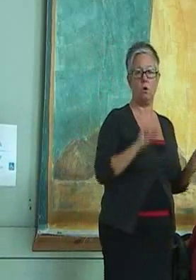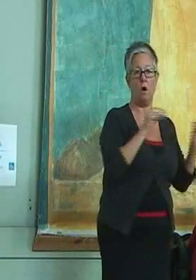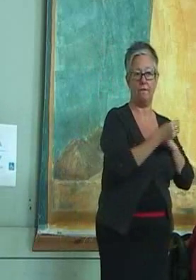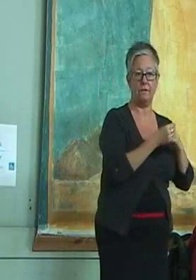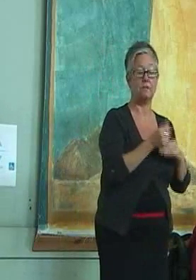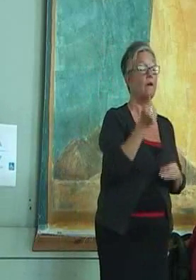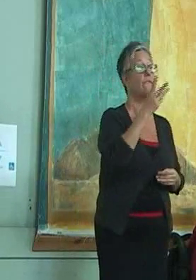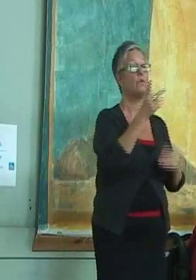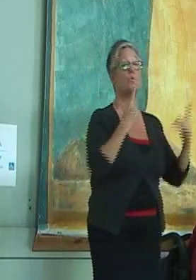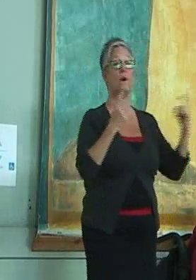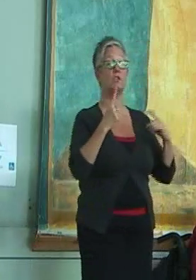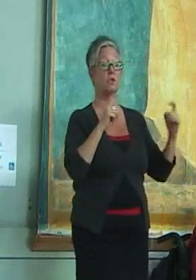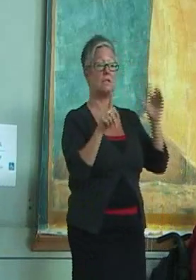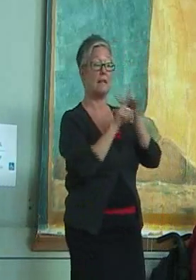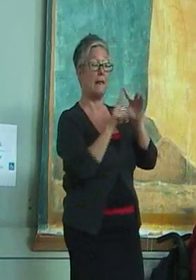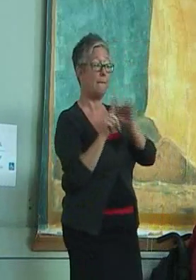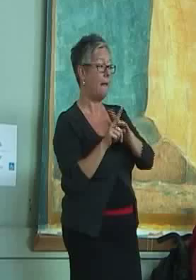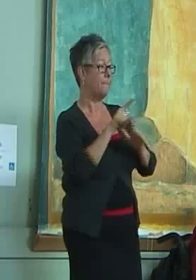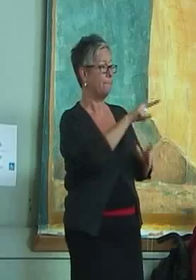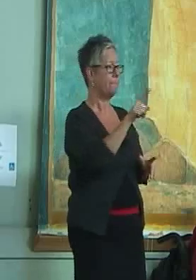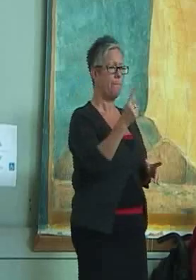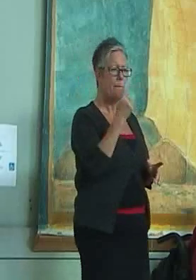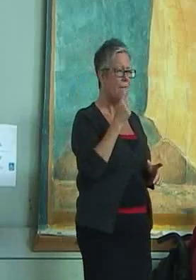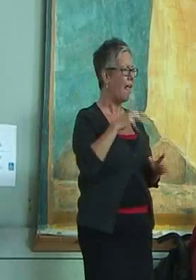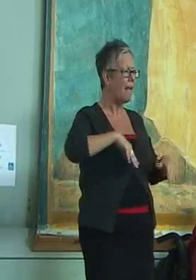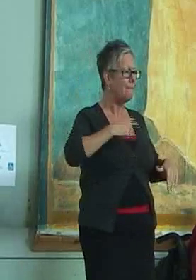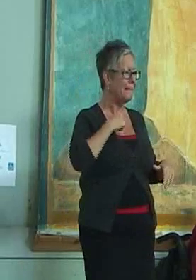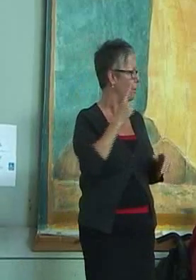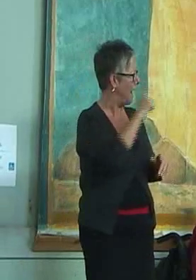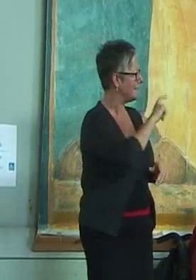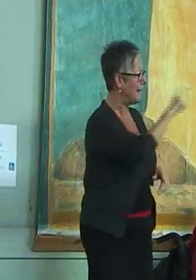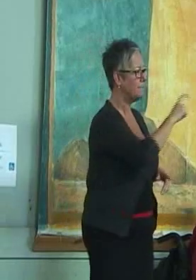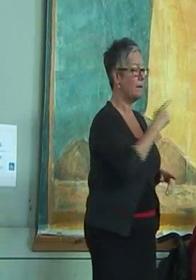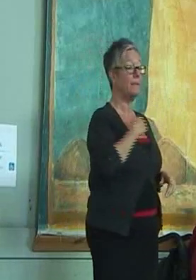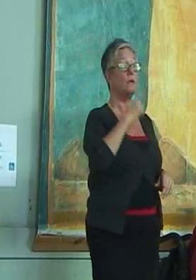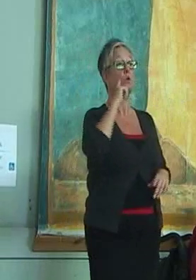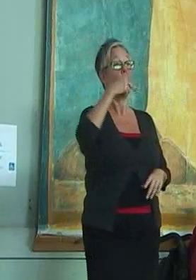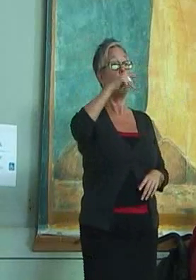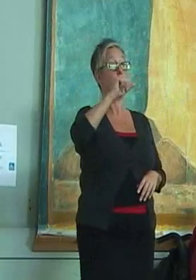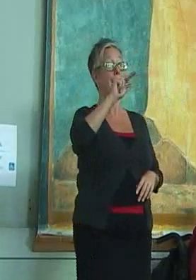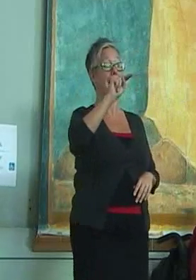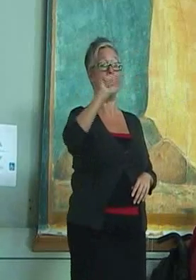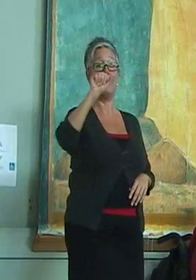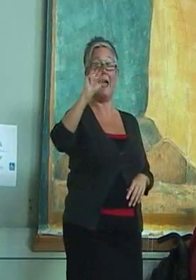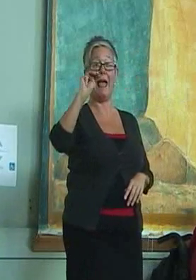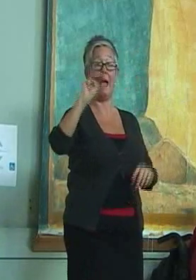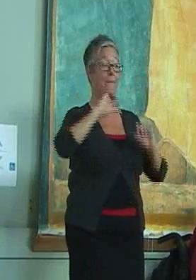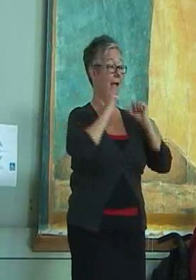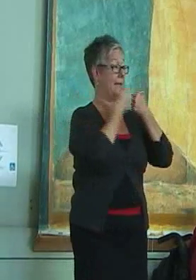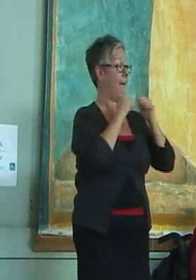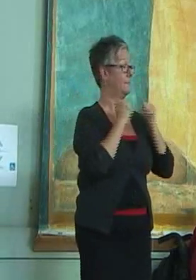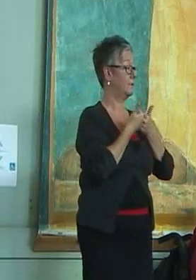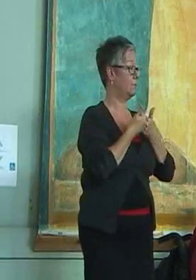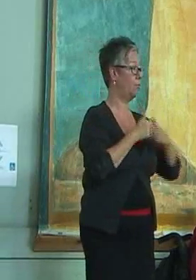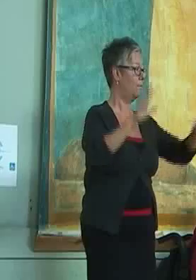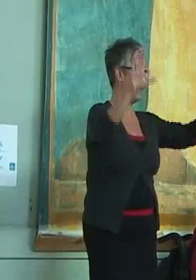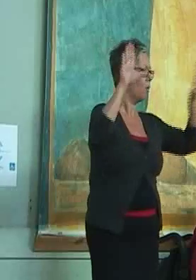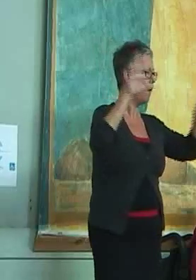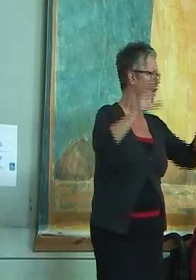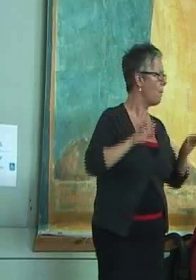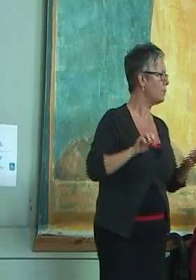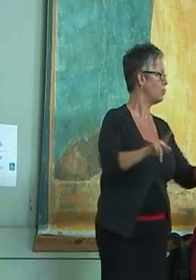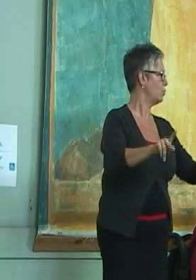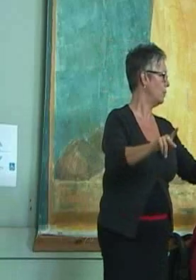didn't come up to me, and I want to let you know about them. Because I think that the Pan Am Games is going to be one of the great opportunities for our city